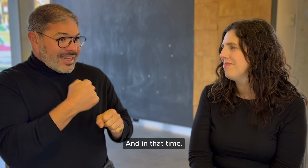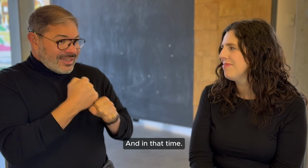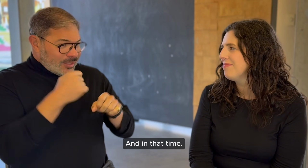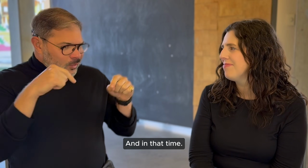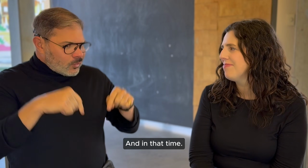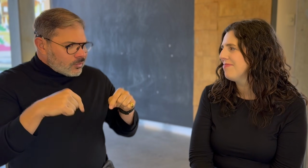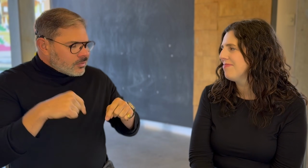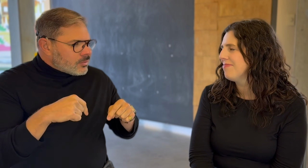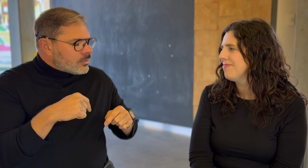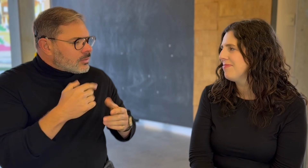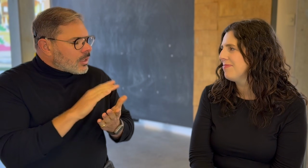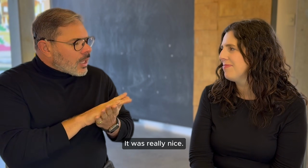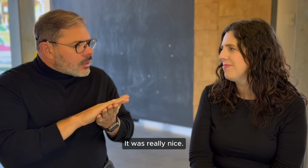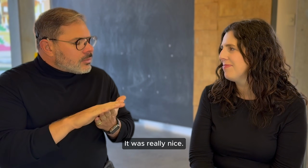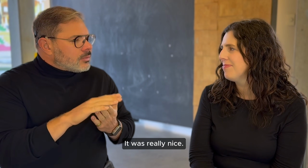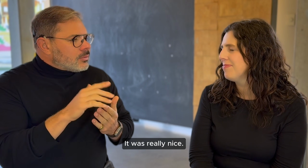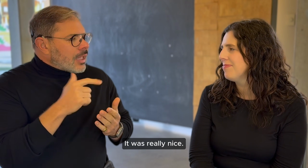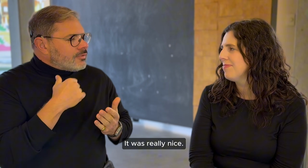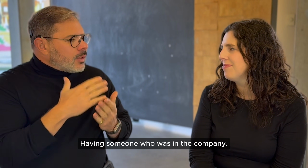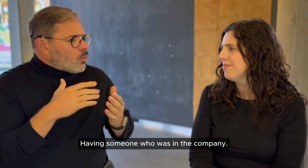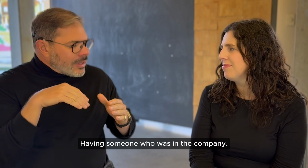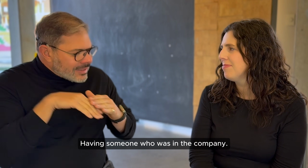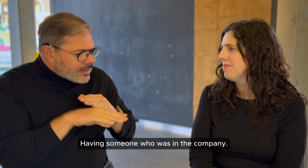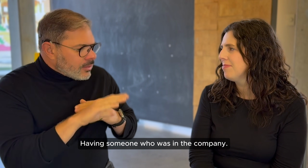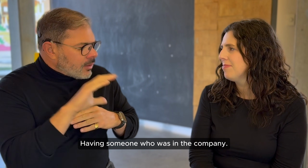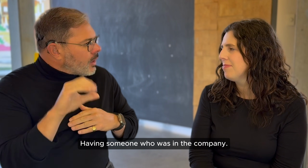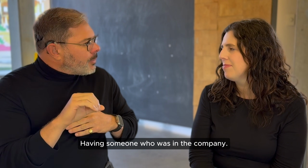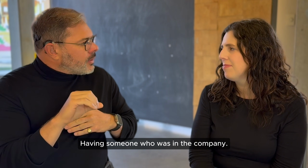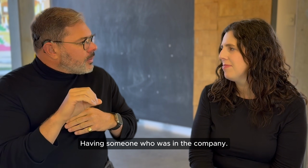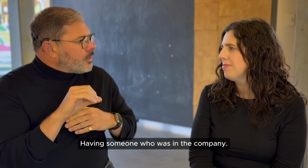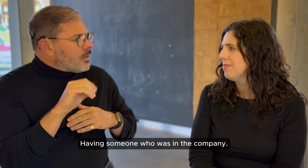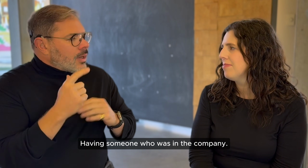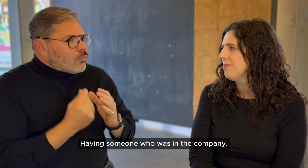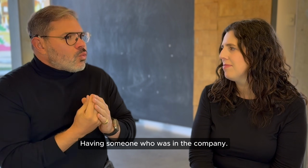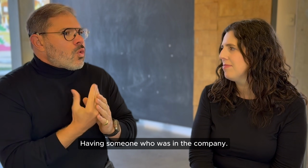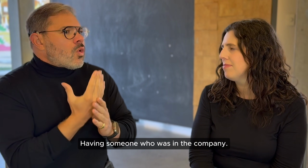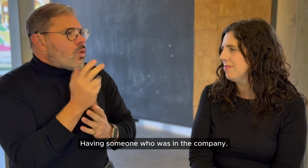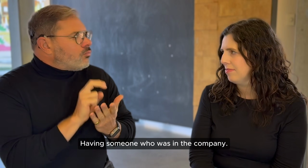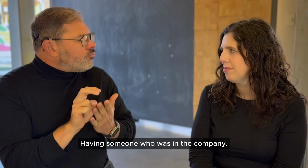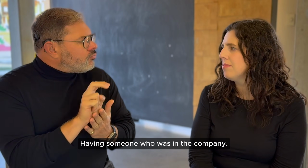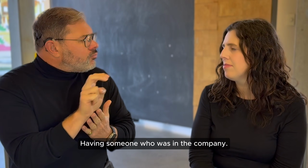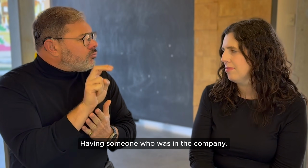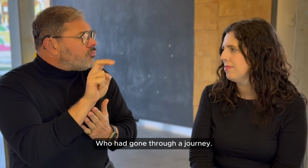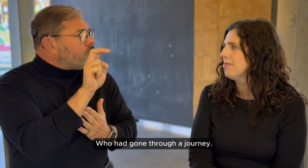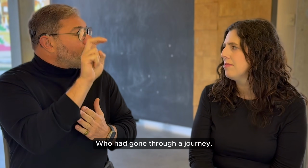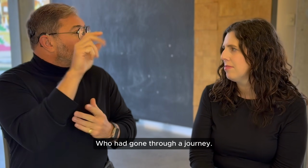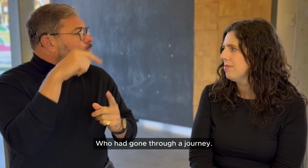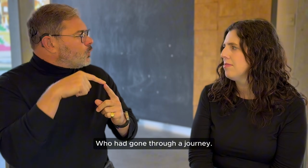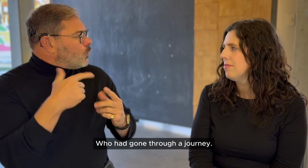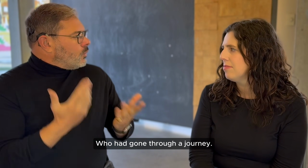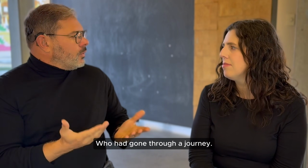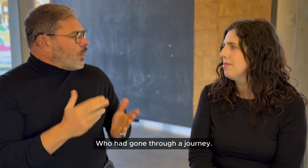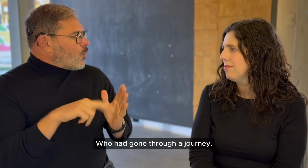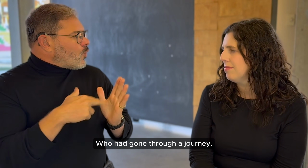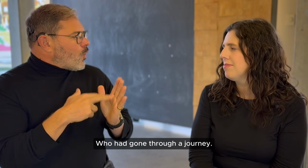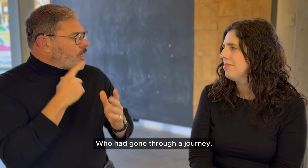time, it was really nice having someone who was in the company, who had gone through a